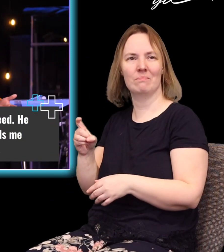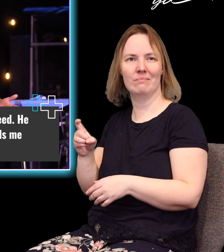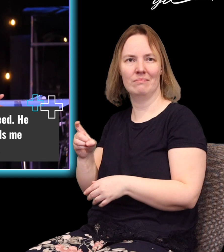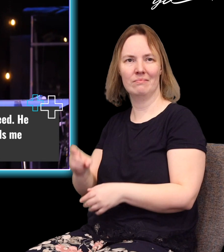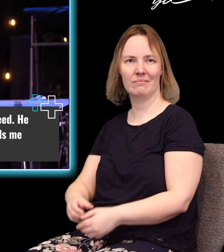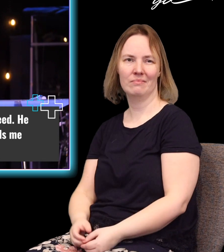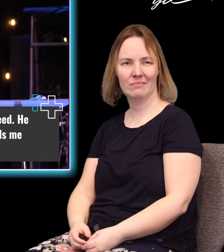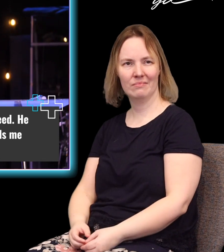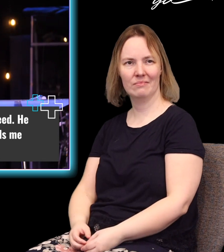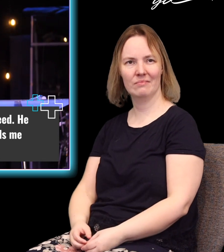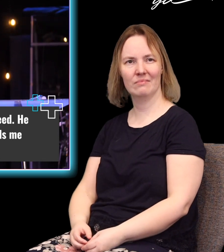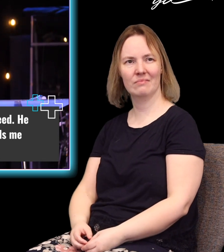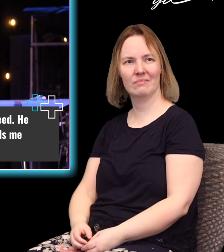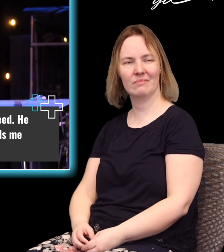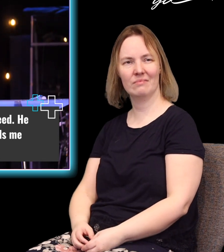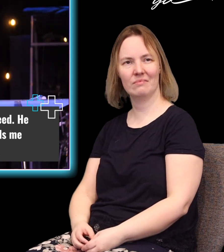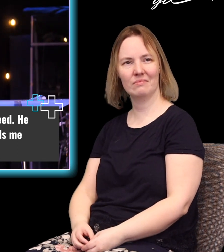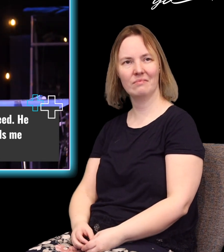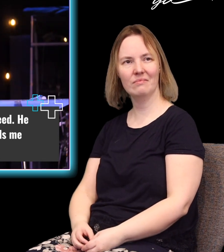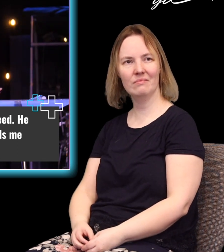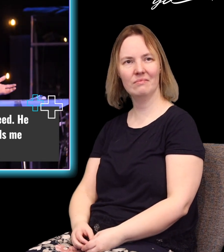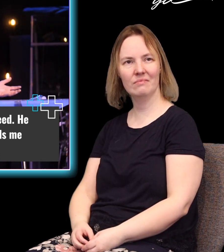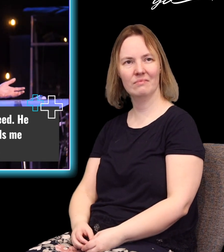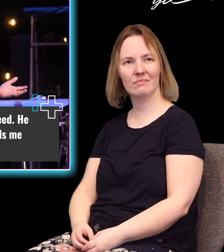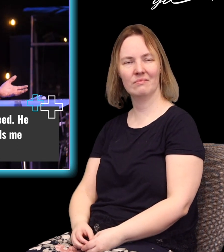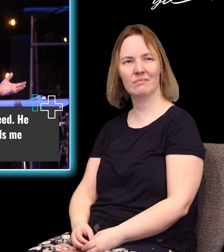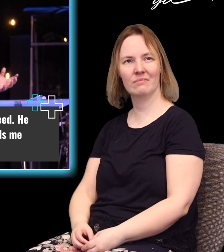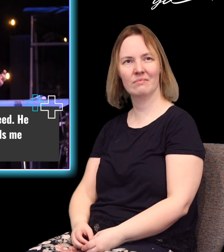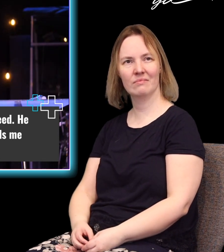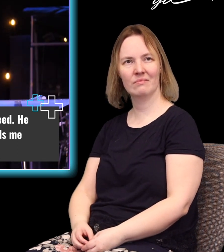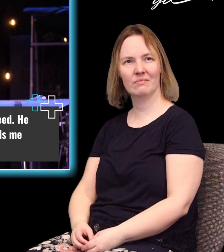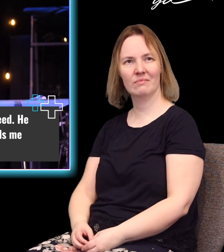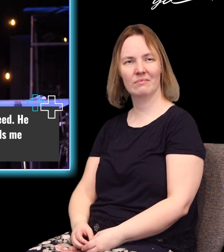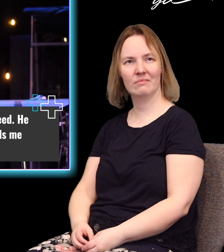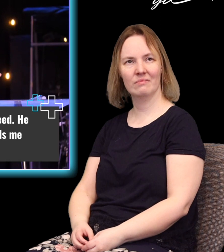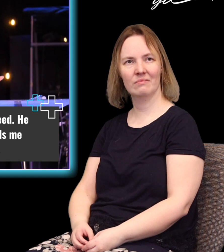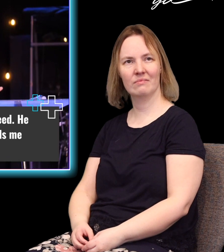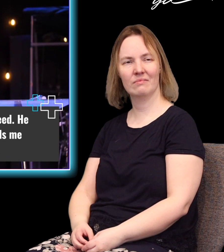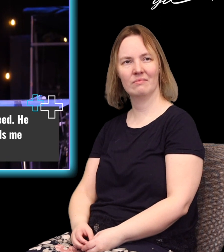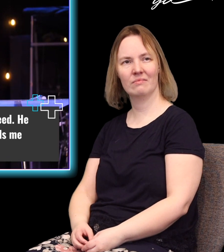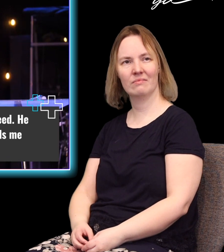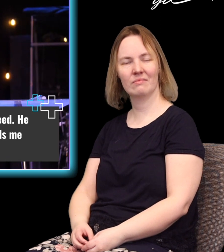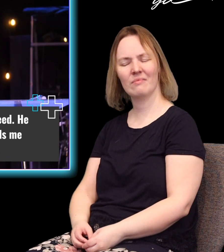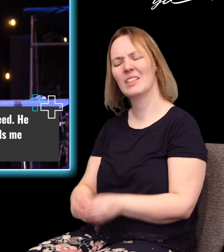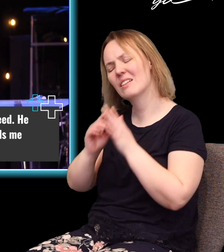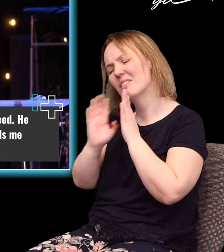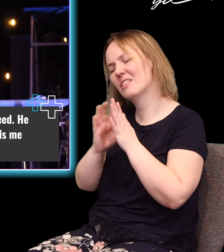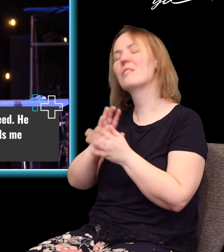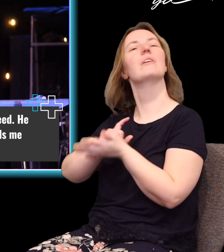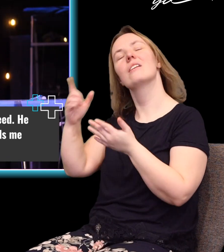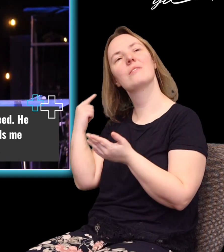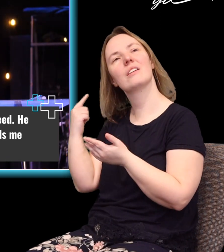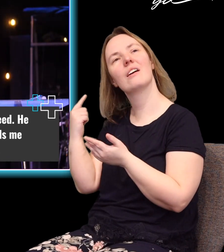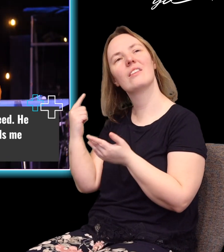lie down in green pastures. He leads me beside still, quiet waters, and he restores my soul. And we mentioned last